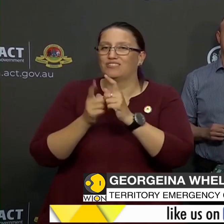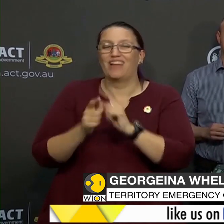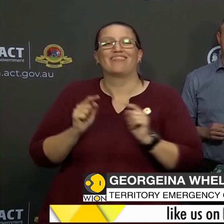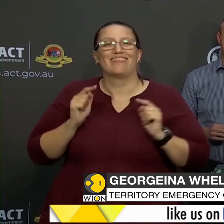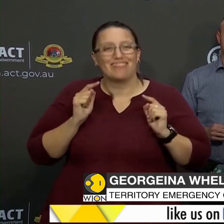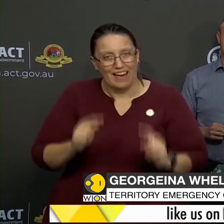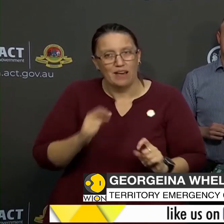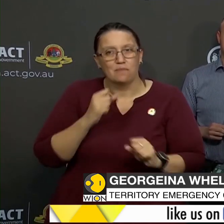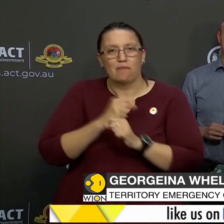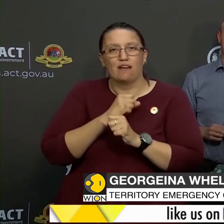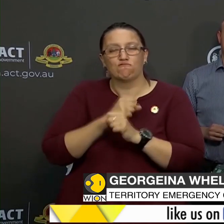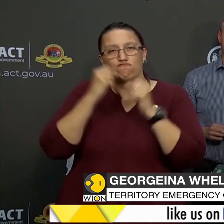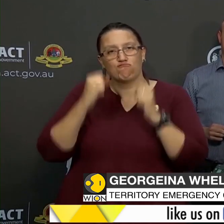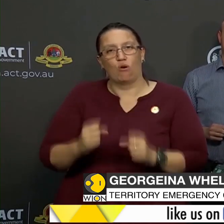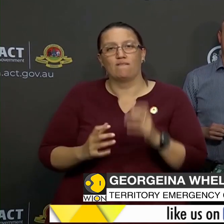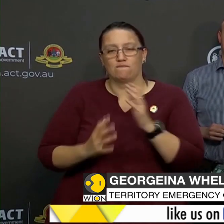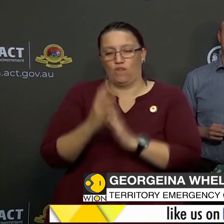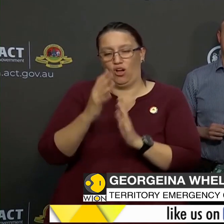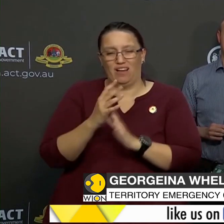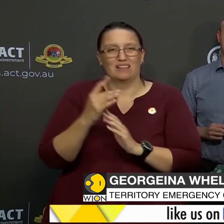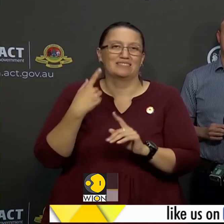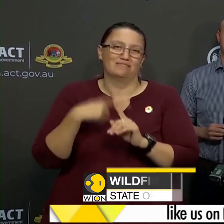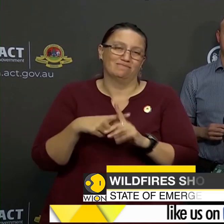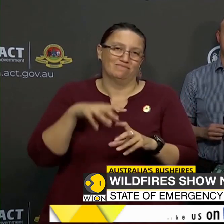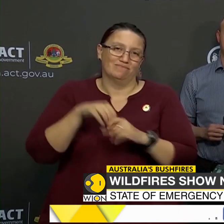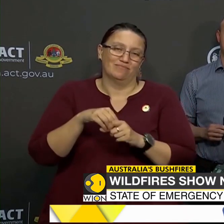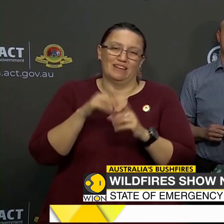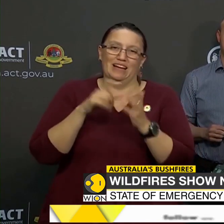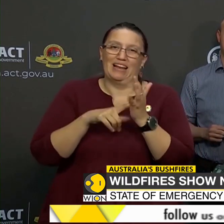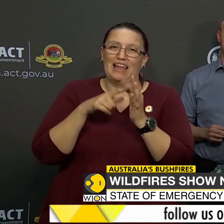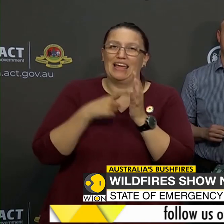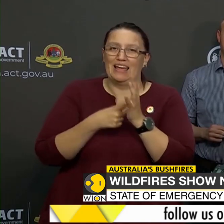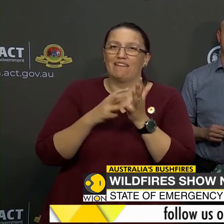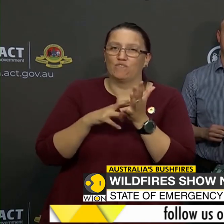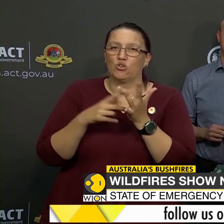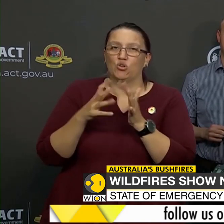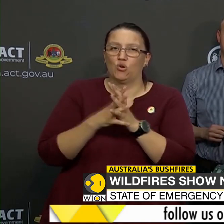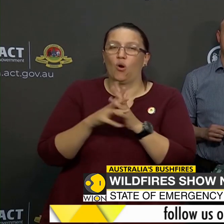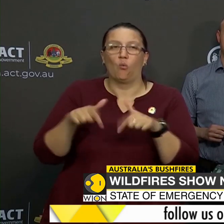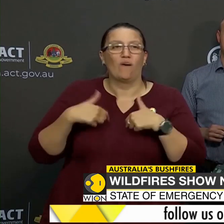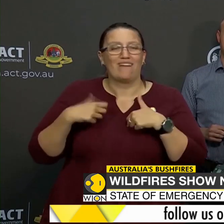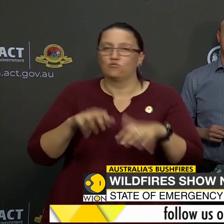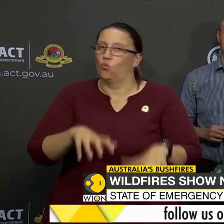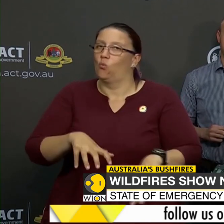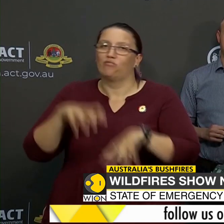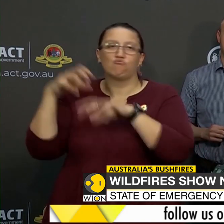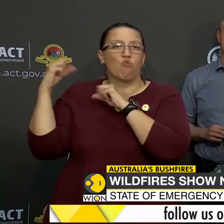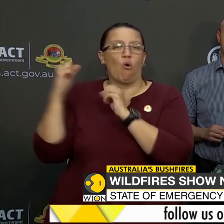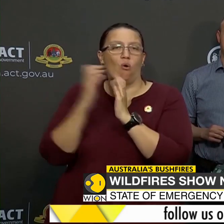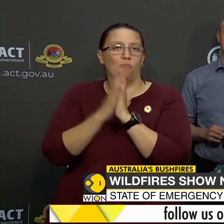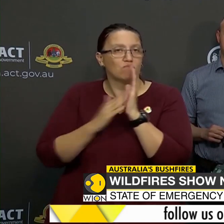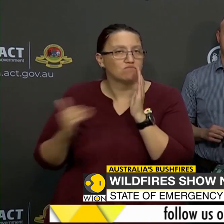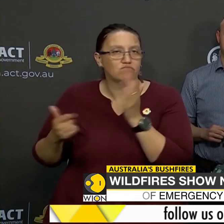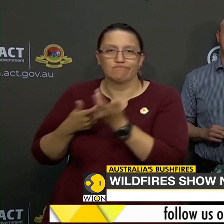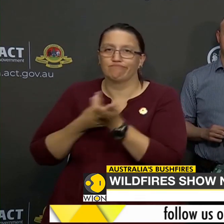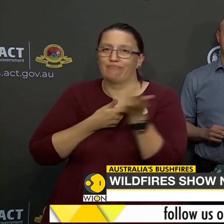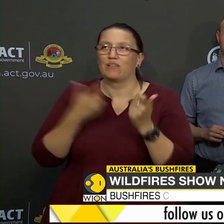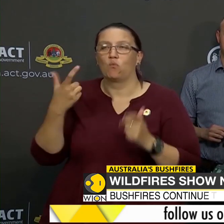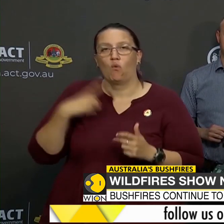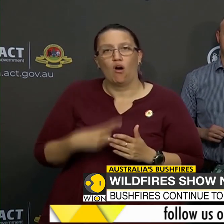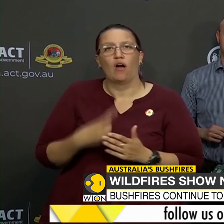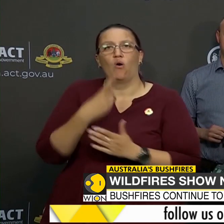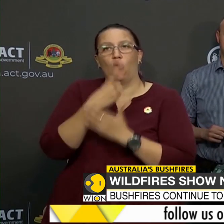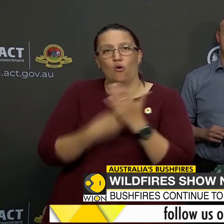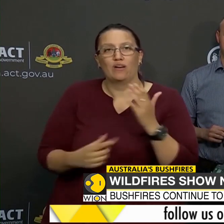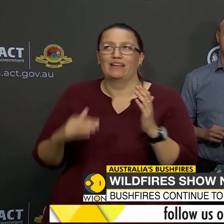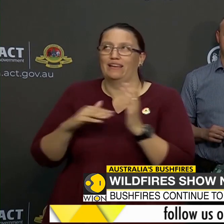is driving that intensity in the fire. Consequently, we've had to withdraw our firefighting efforts, direct firefighting efforts, which is why aerial